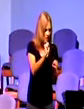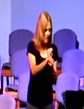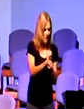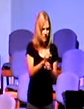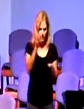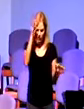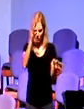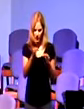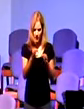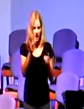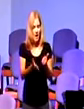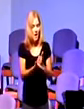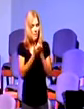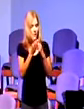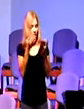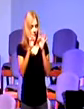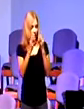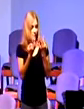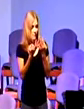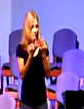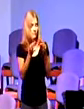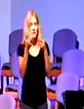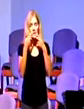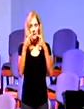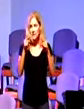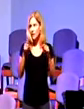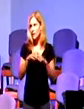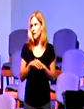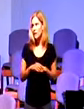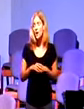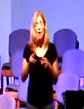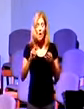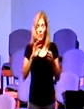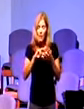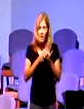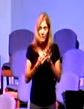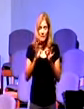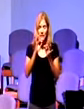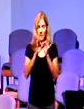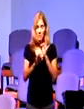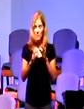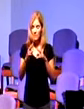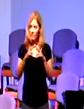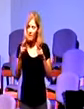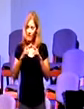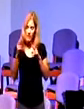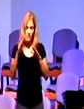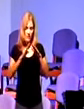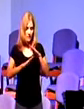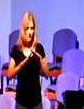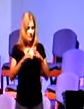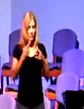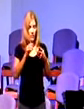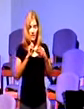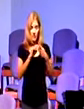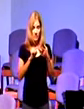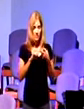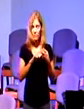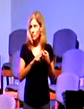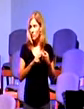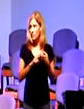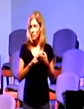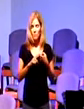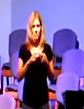girl to help my family succeed. And when I say simple, it was very, very basic. For example, there was no such thing